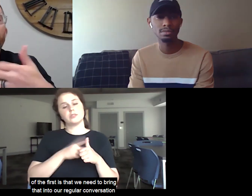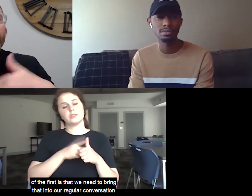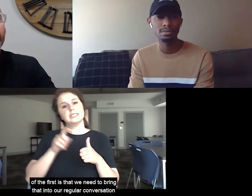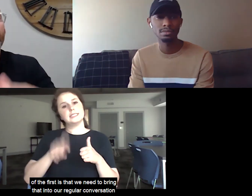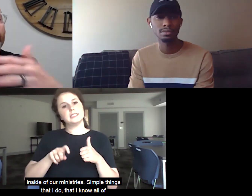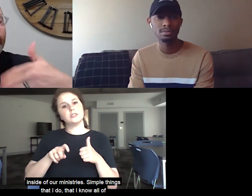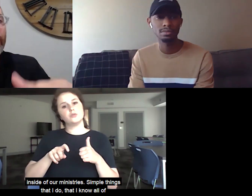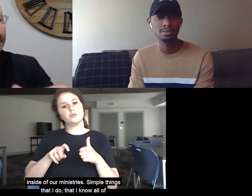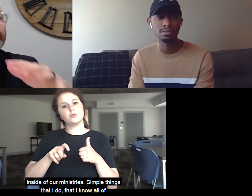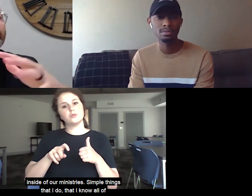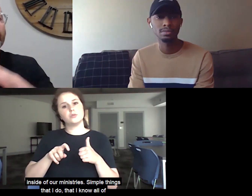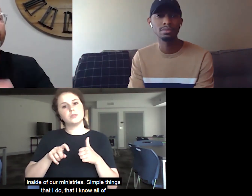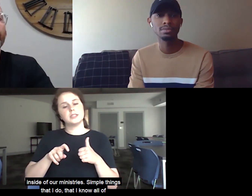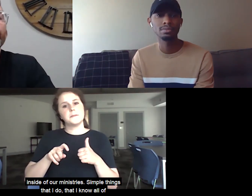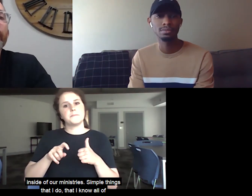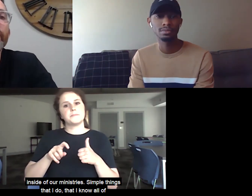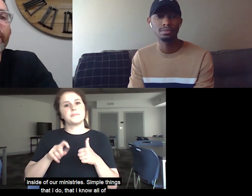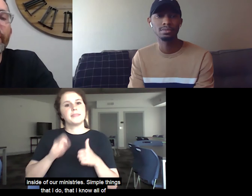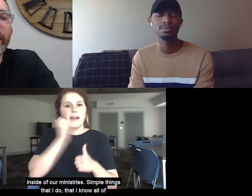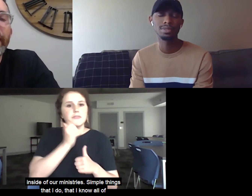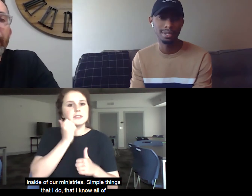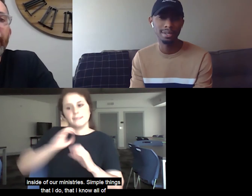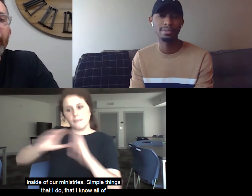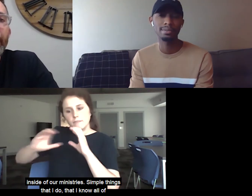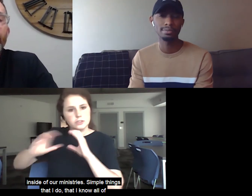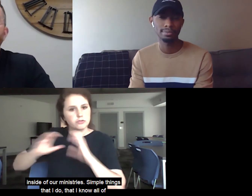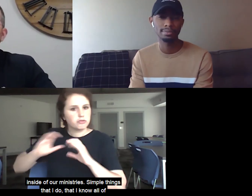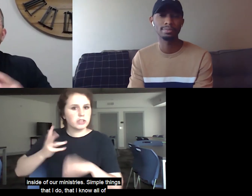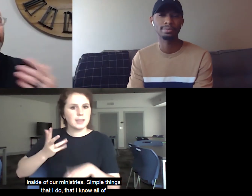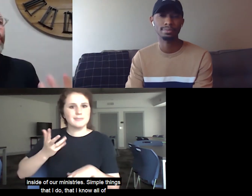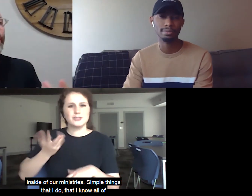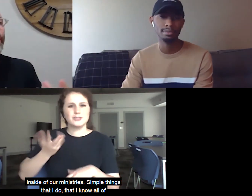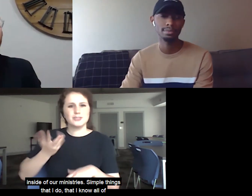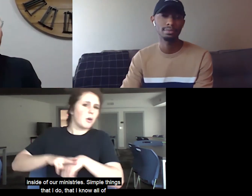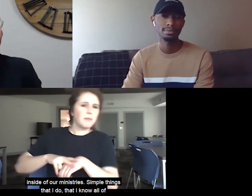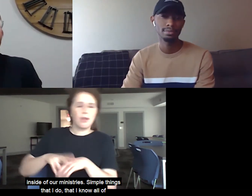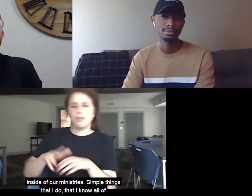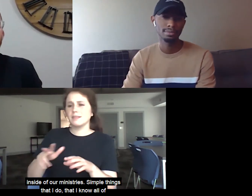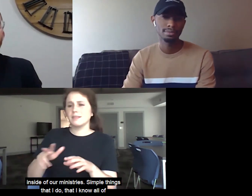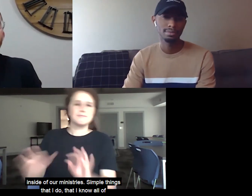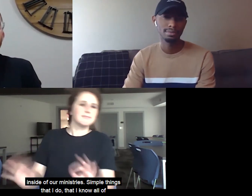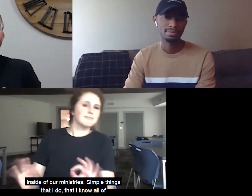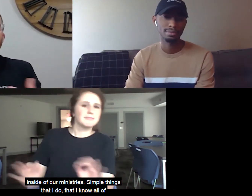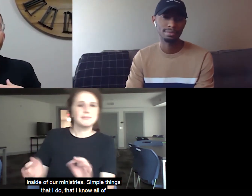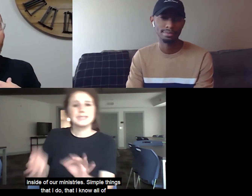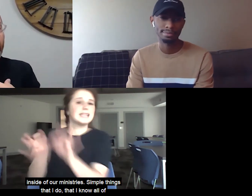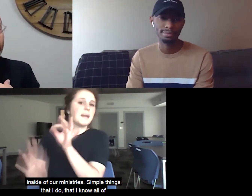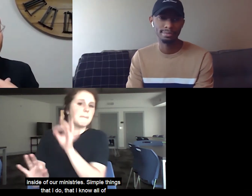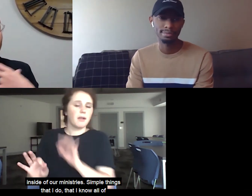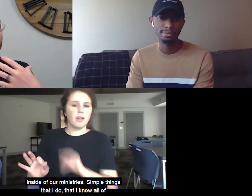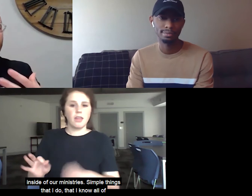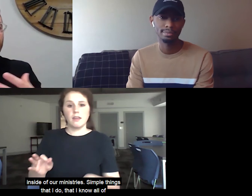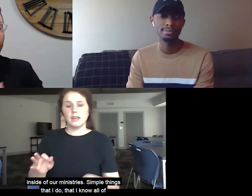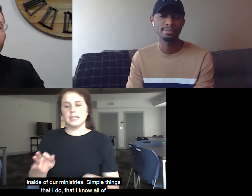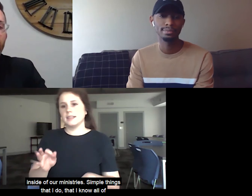our regular conversation inside of our ministries. Simple things that I